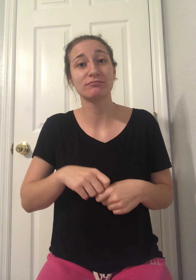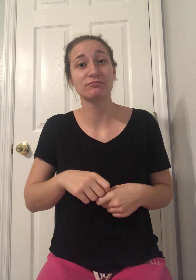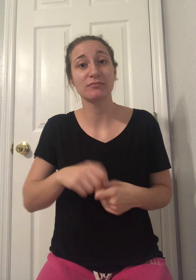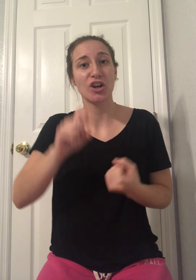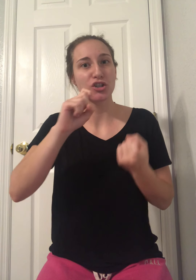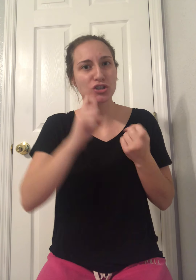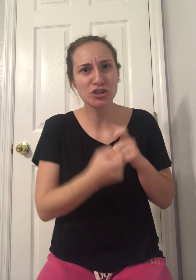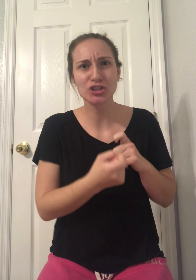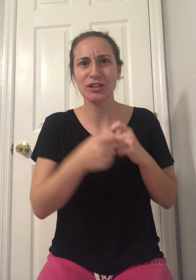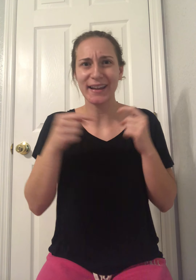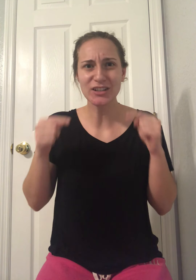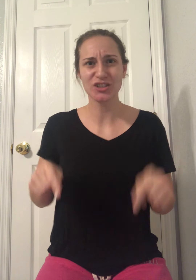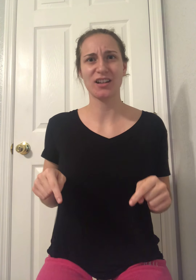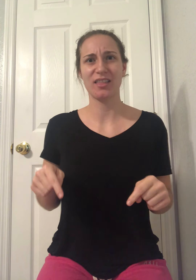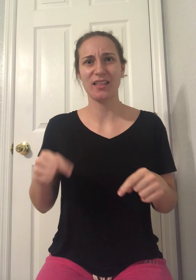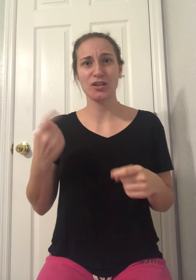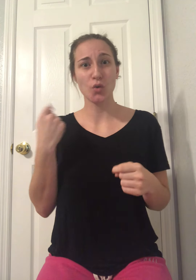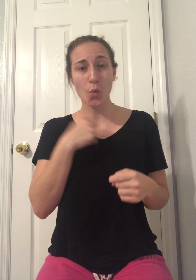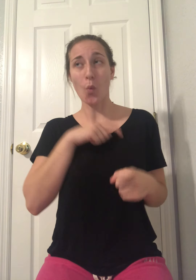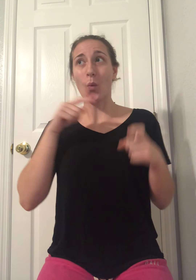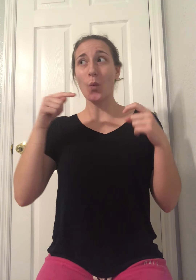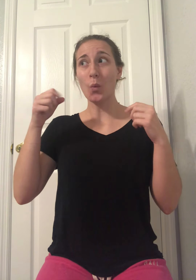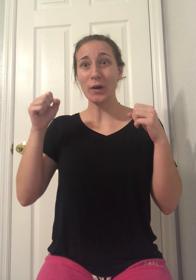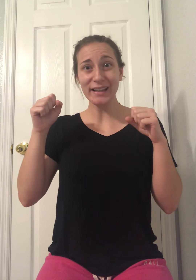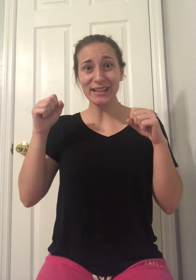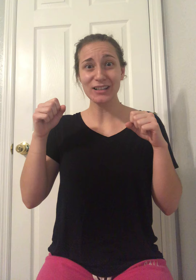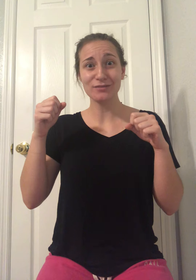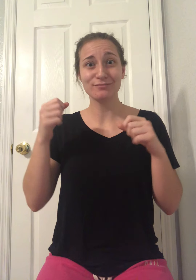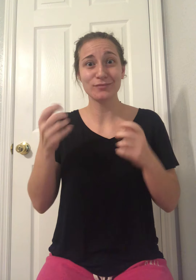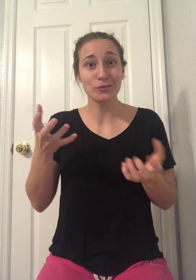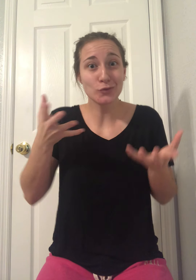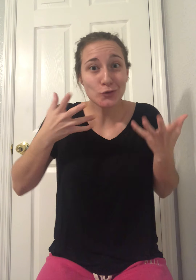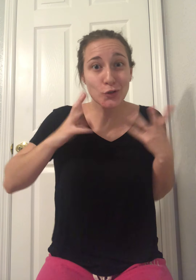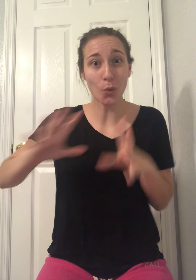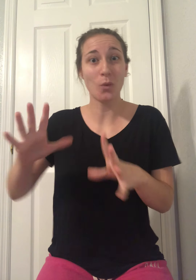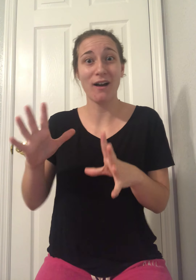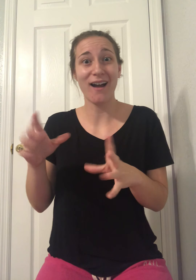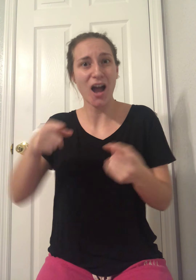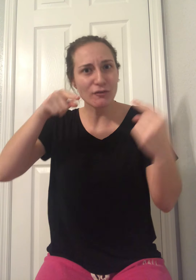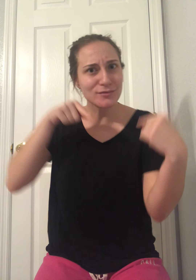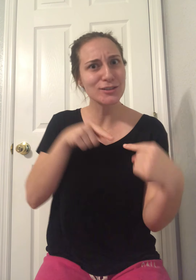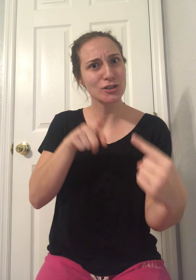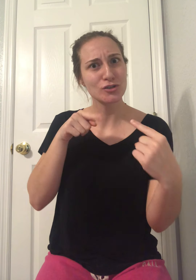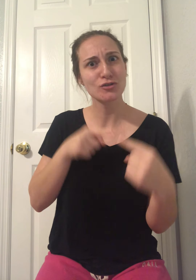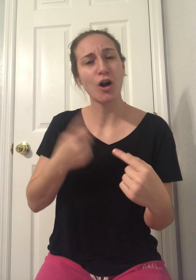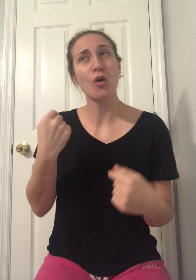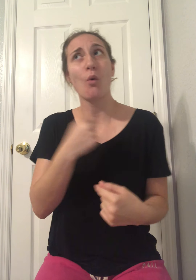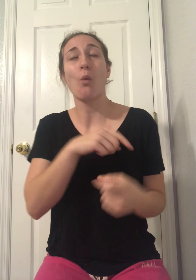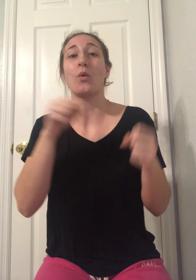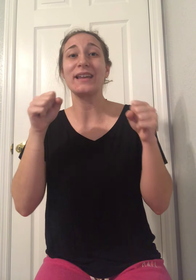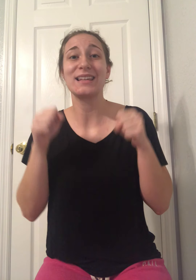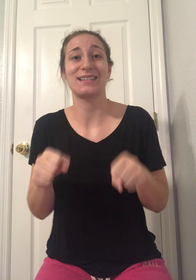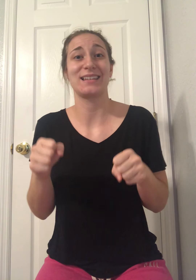or reactively struggling through them. So today I want to share with you the art of